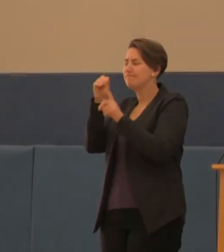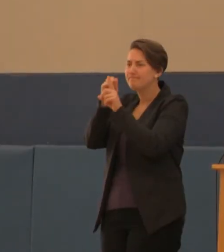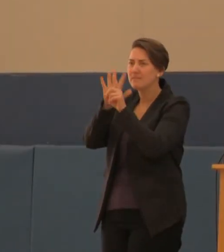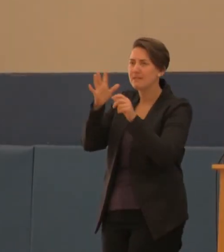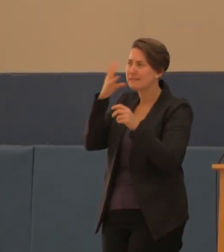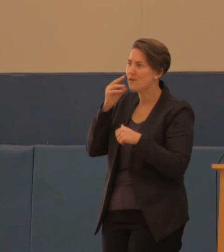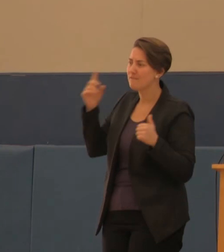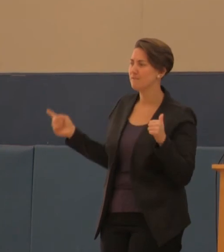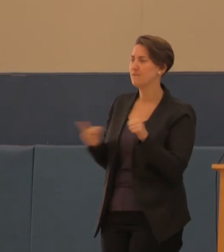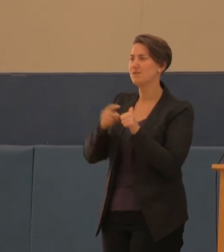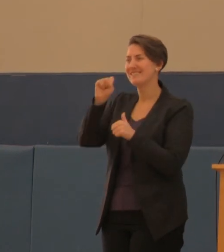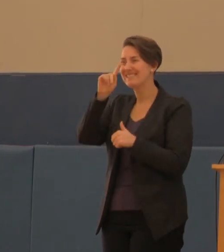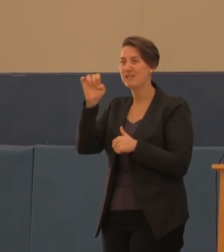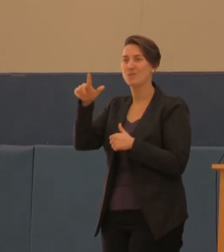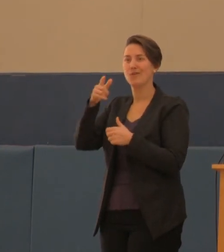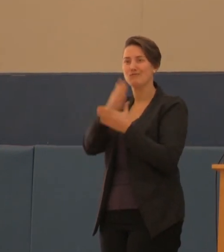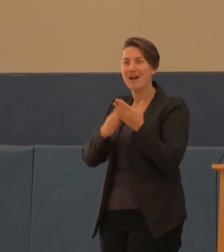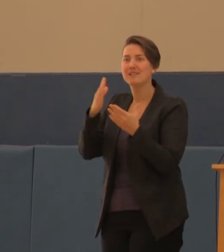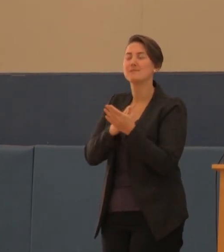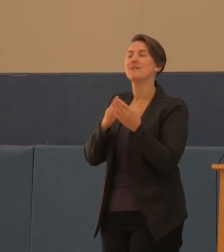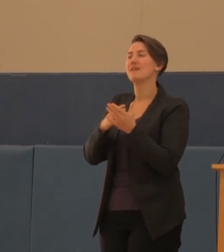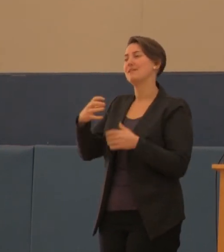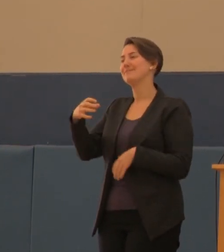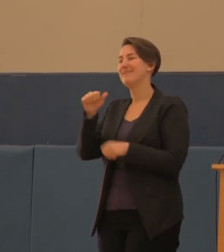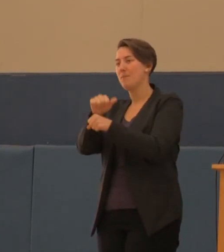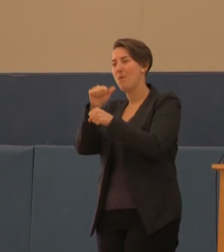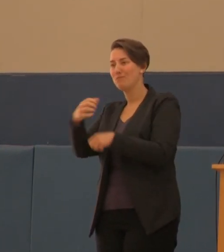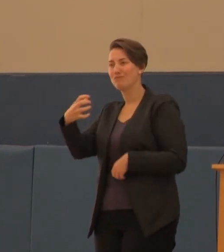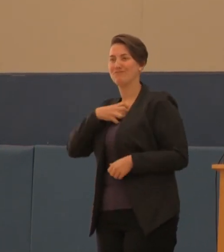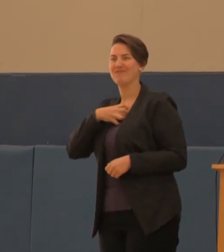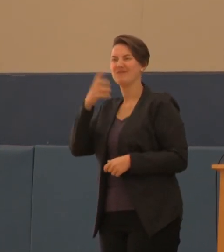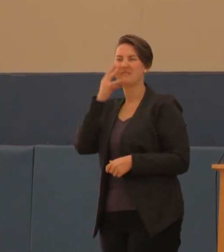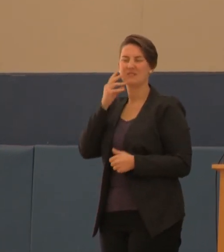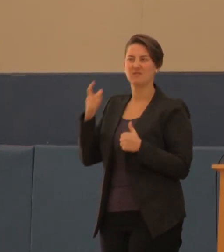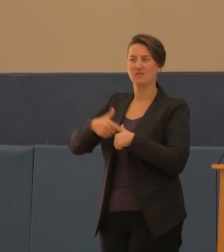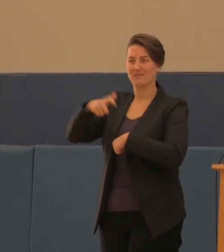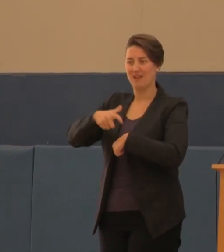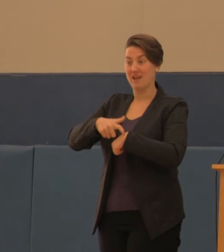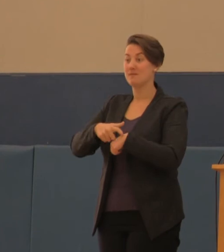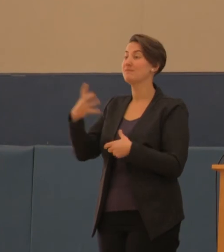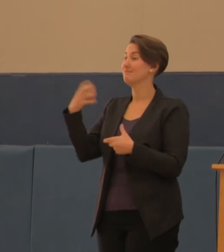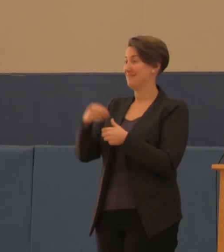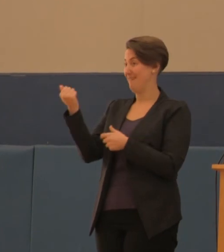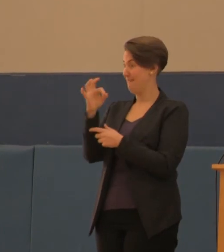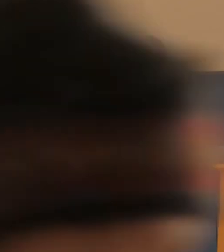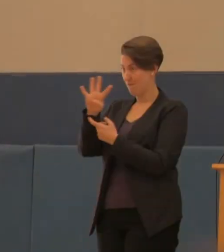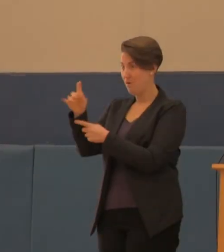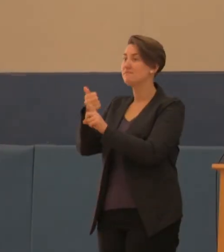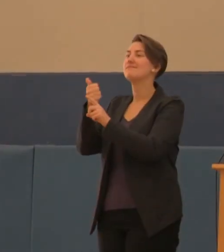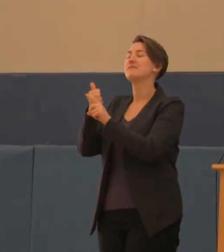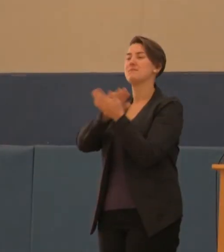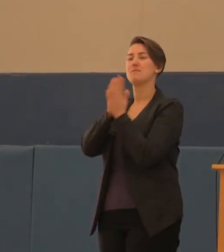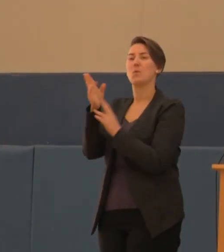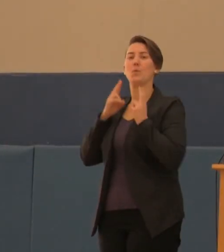harassment employment discrimination complaint. Ms. Yearwood Drury joined the division in 1994 as a human